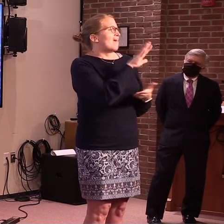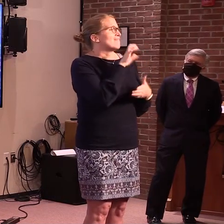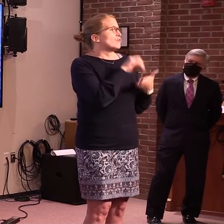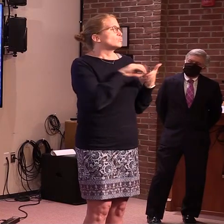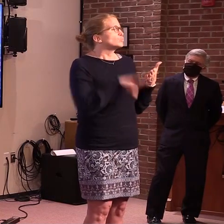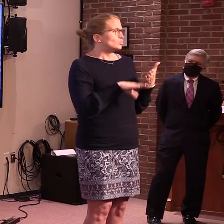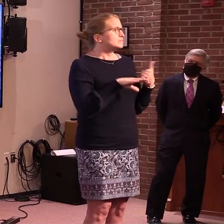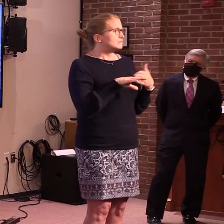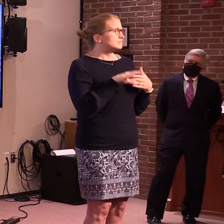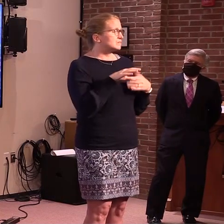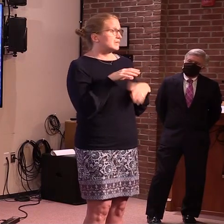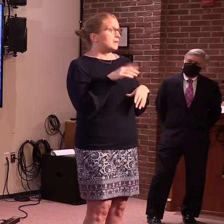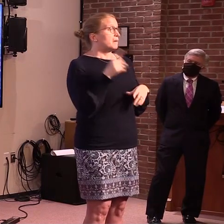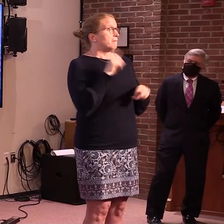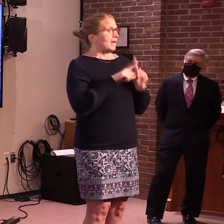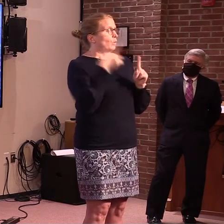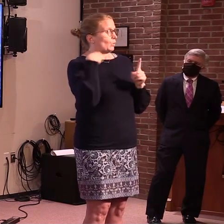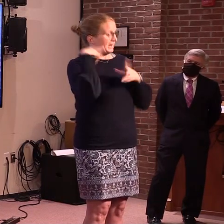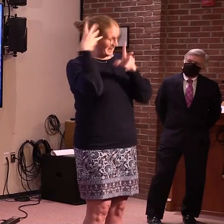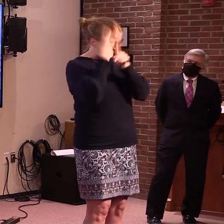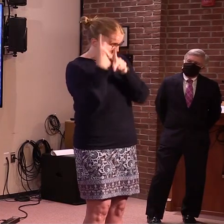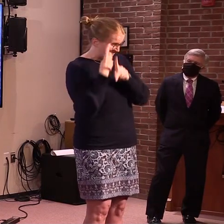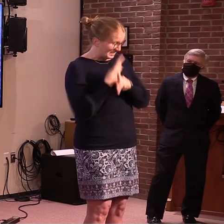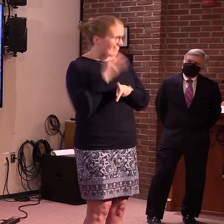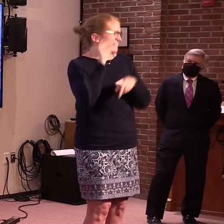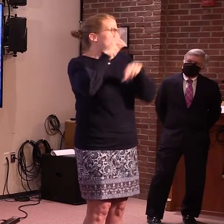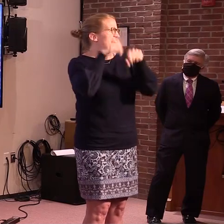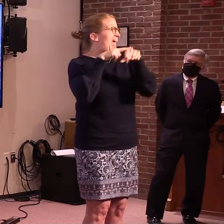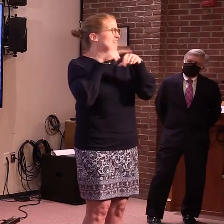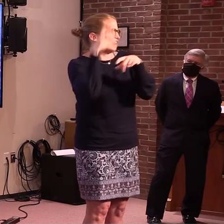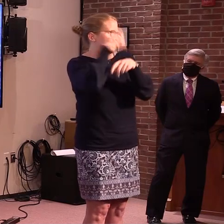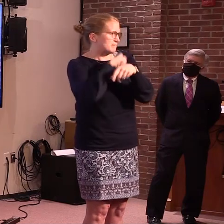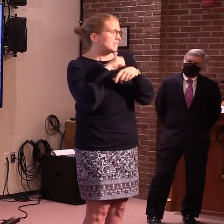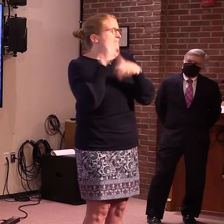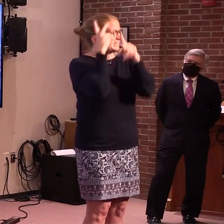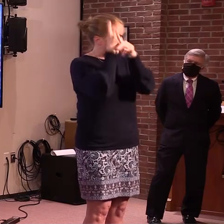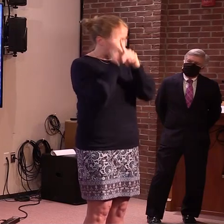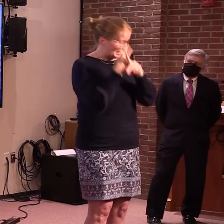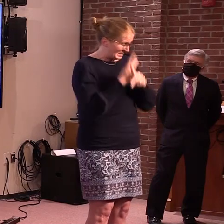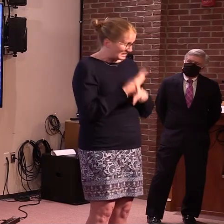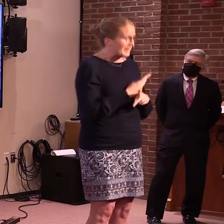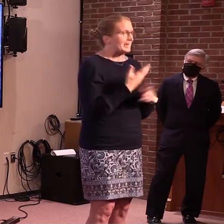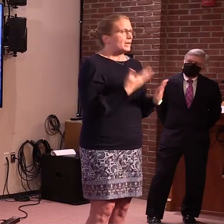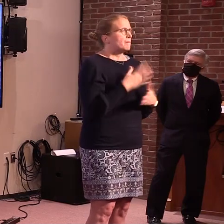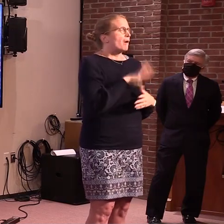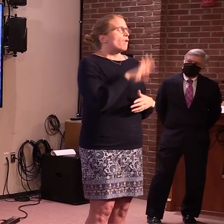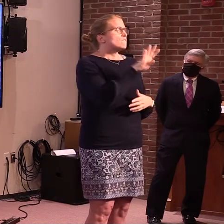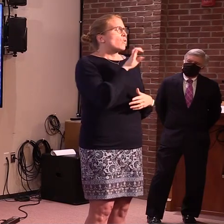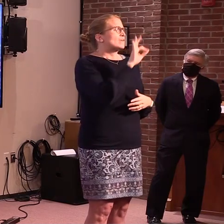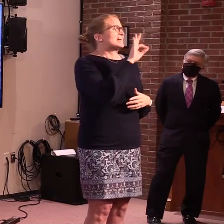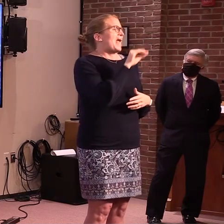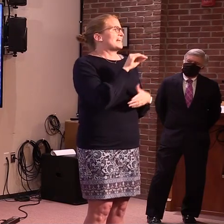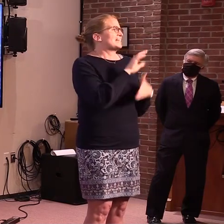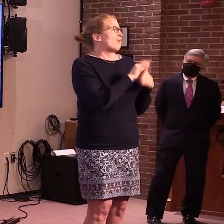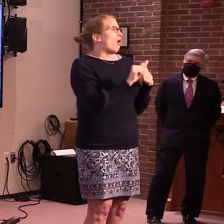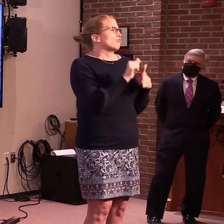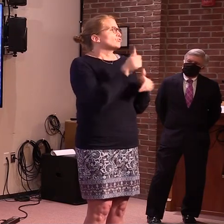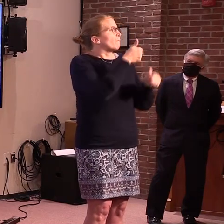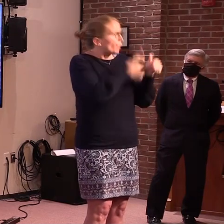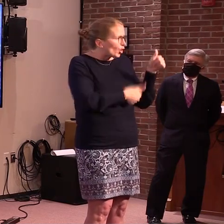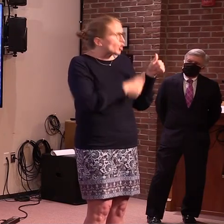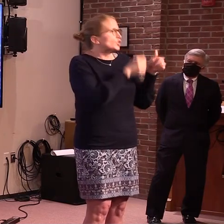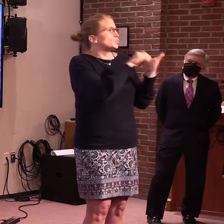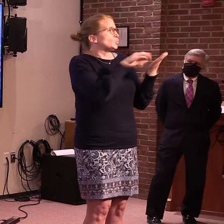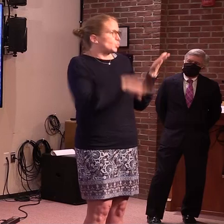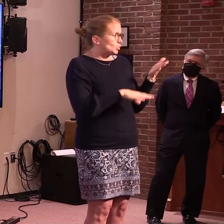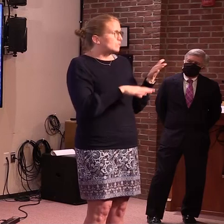bring that down to per pupil cost. That national estimate came down to about $490 per pupil. And that's how we get to a